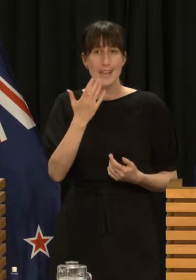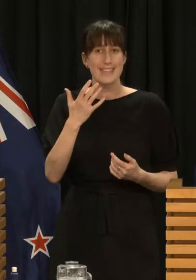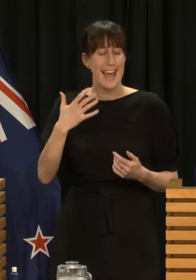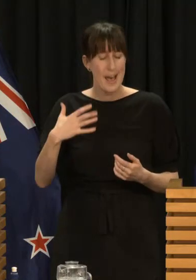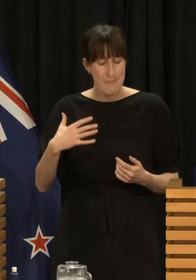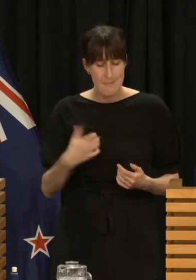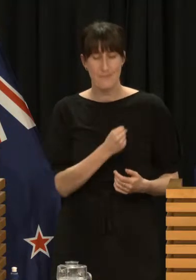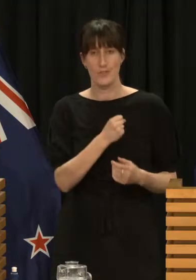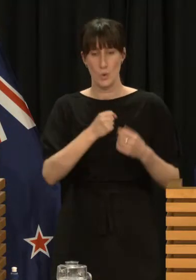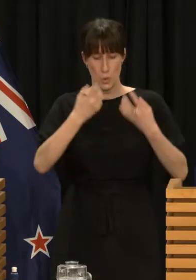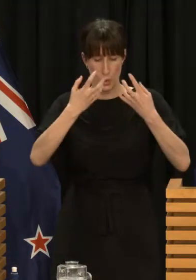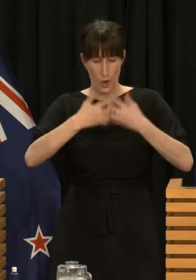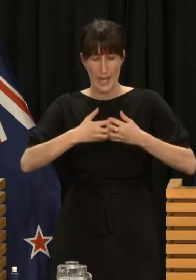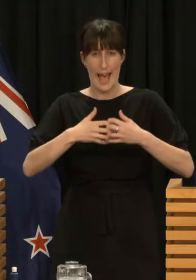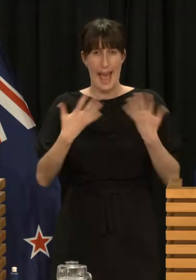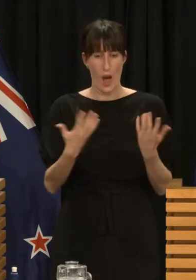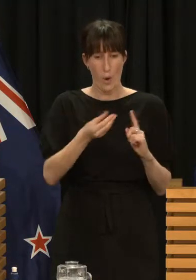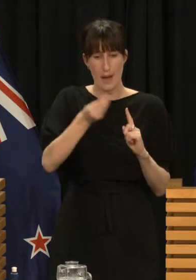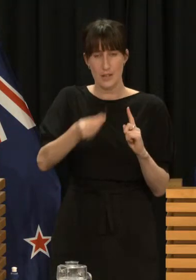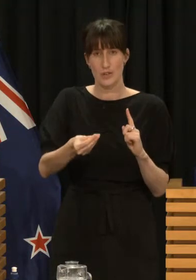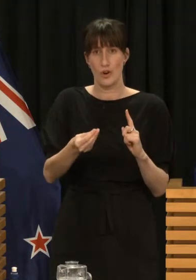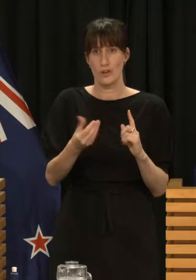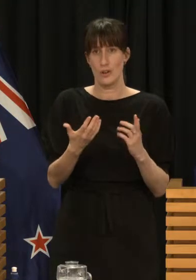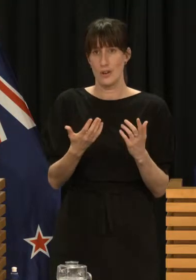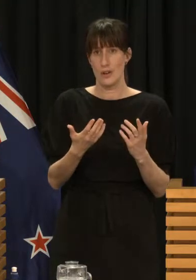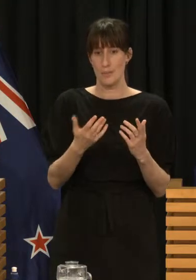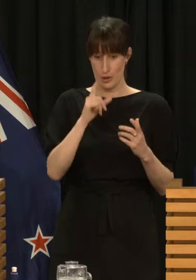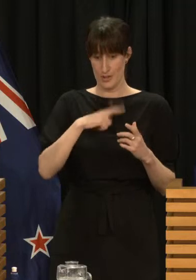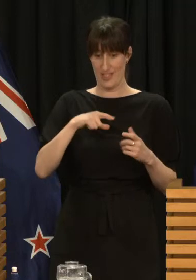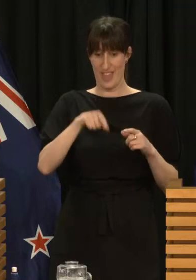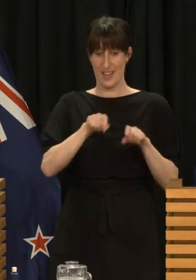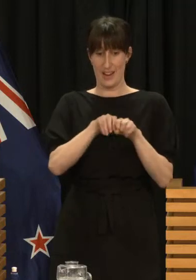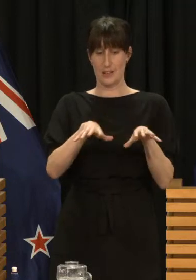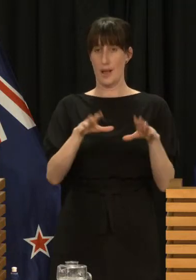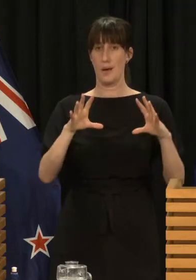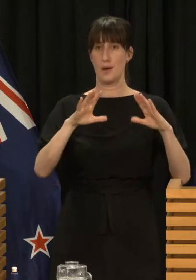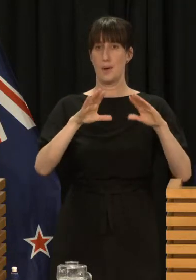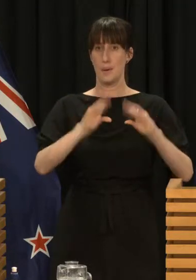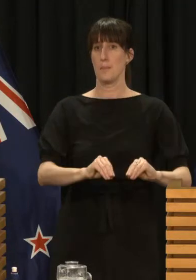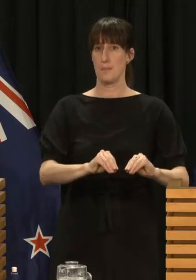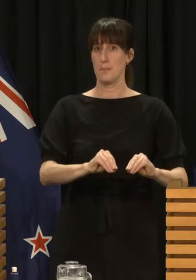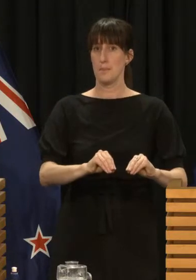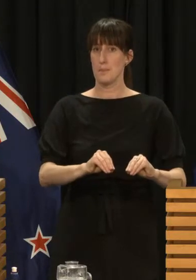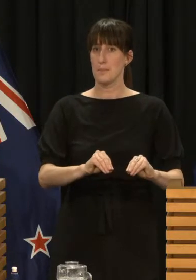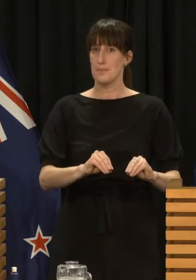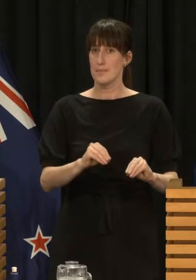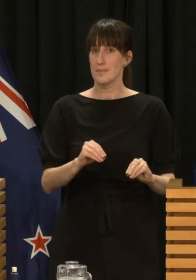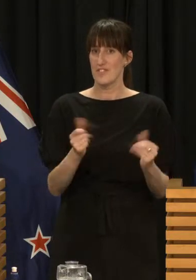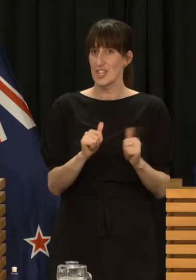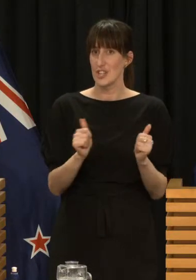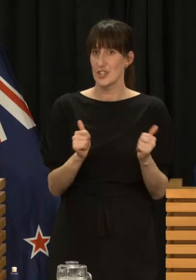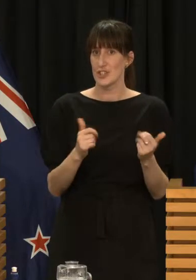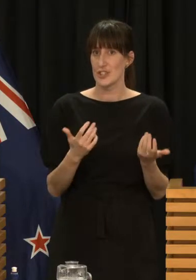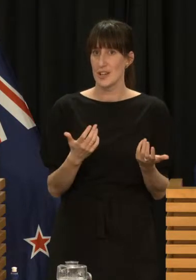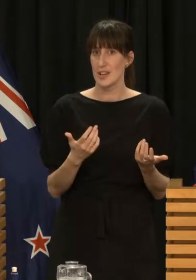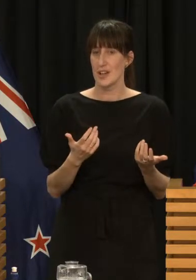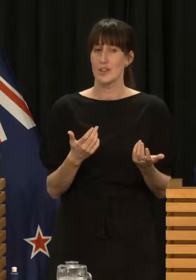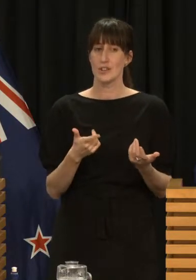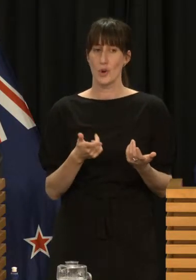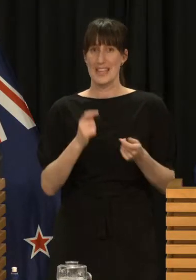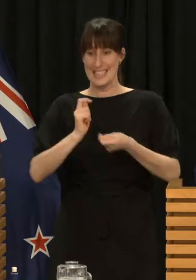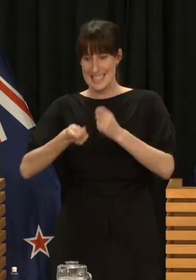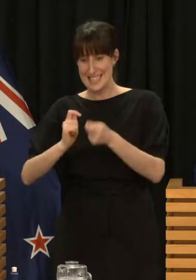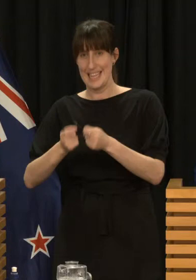testing comes in, and the screening and the surveillance, in order to give us that assurance that there's nothing else happening. All right, we'll